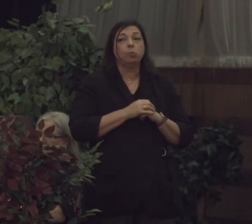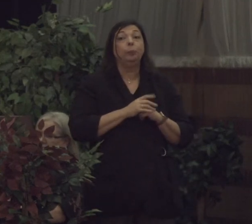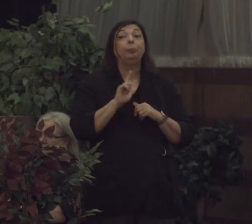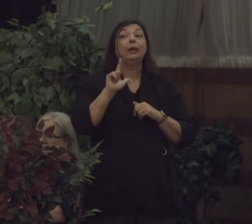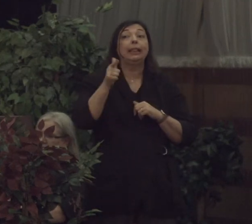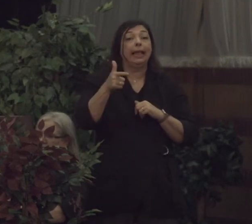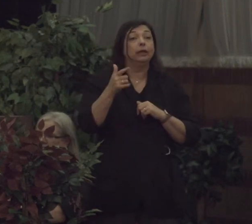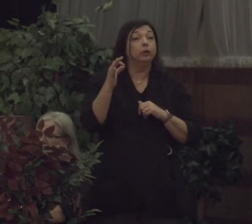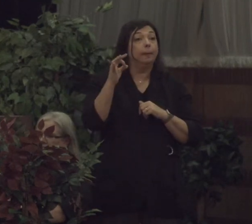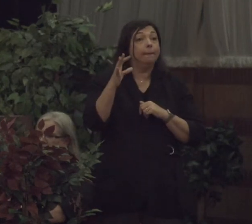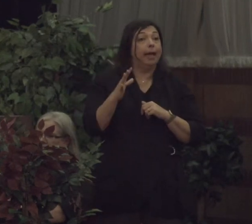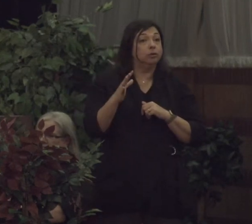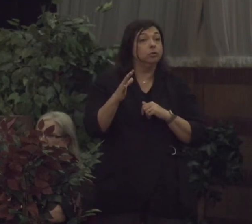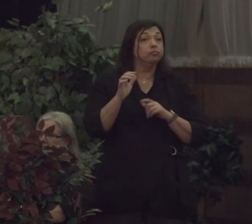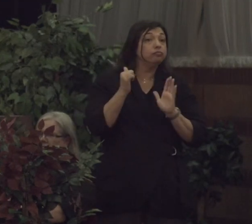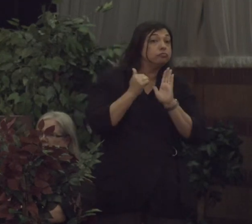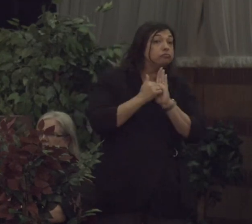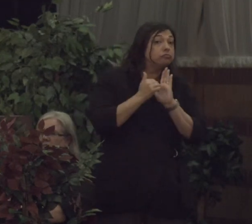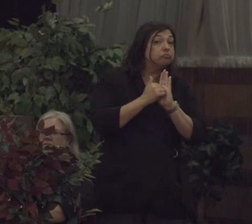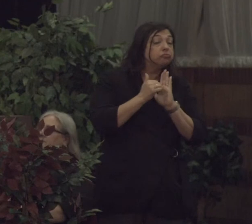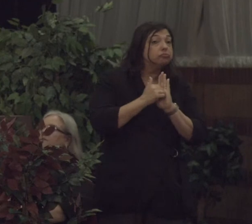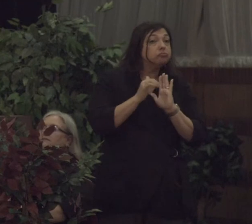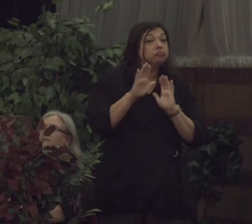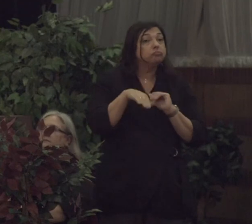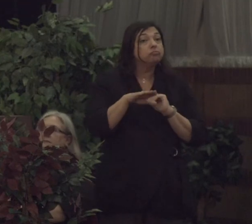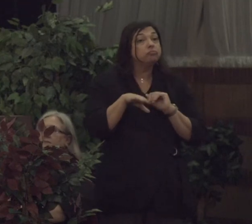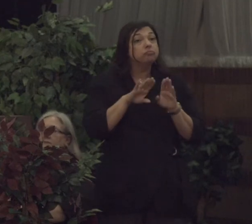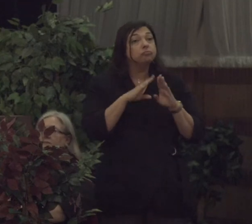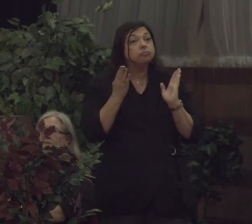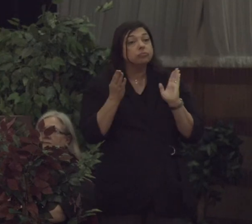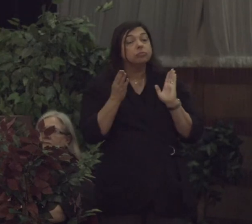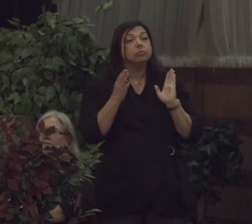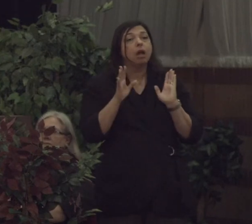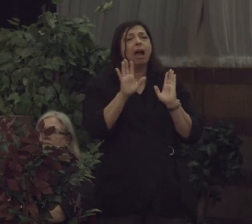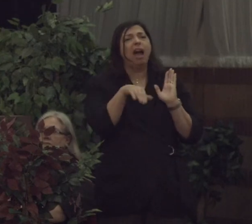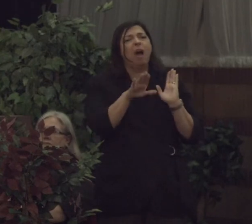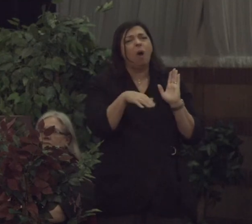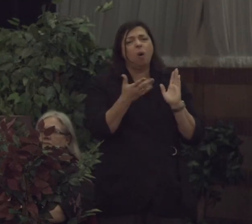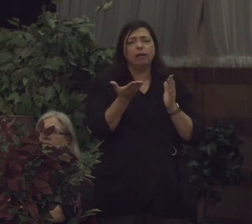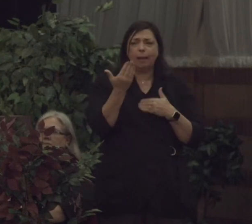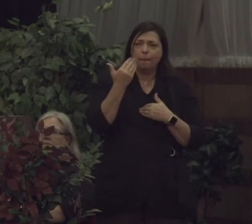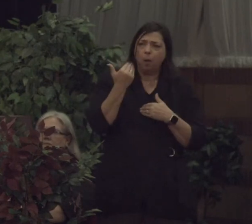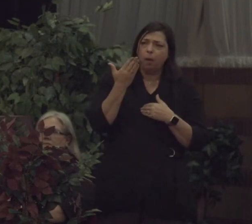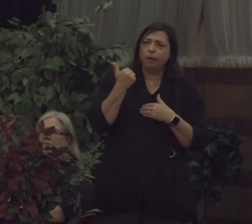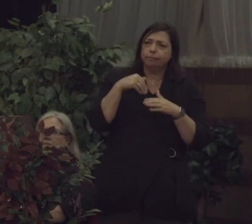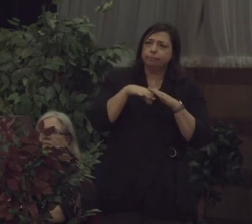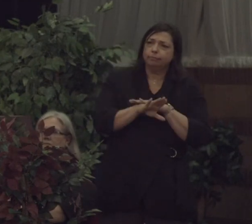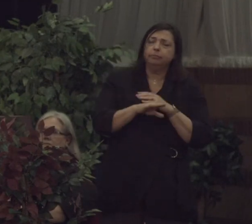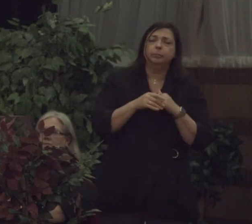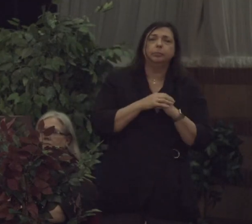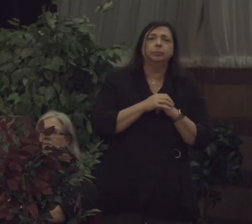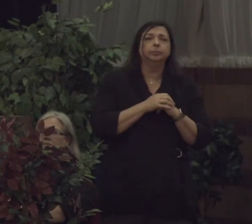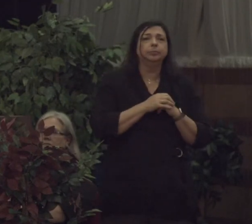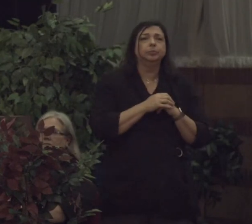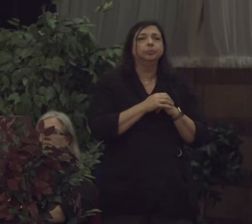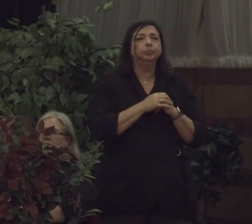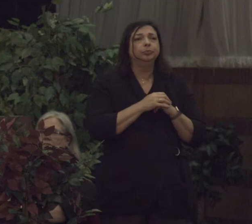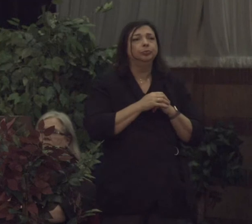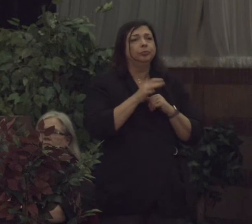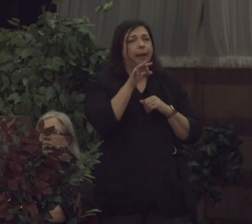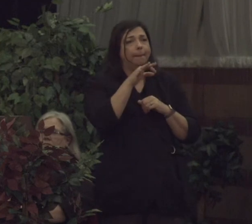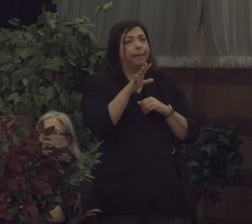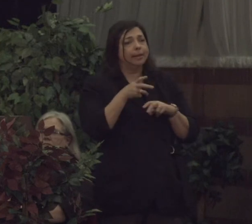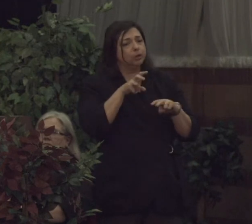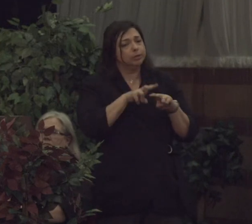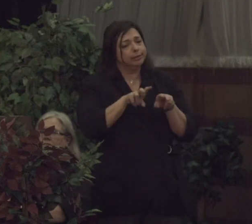Later, Pastor John comes knocking on that door, Miss Mercy. Oh, come on in, Pastor John. Pastor John sits